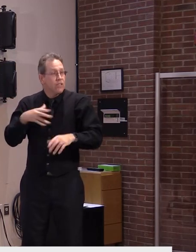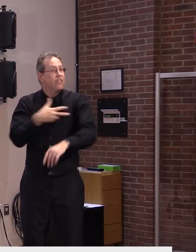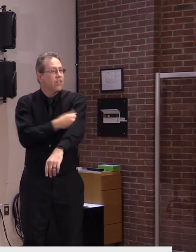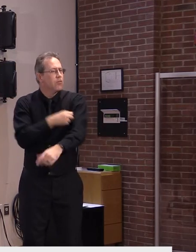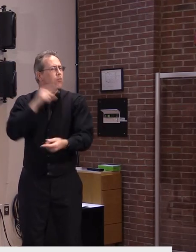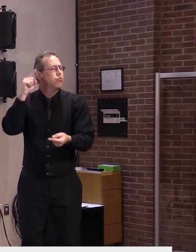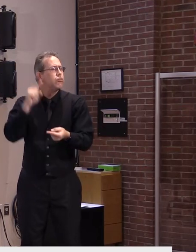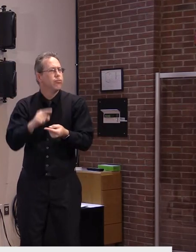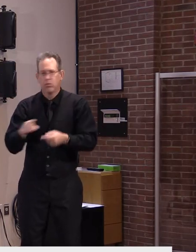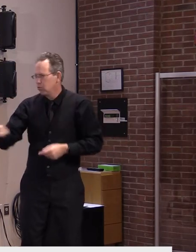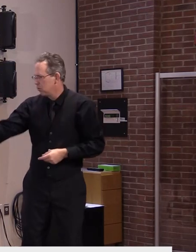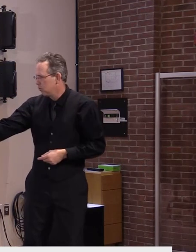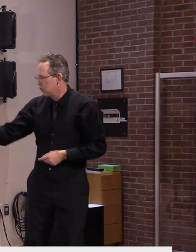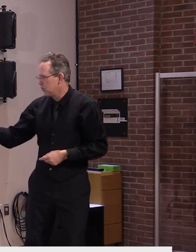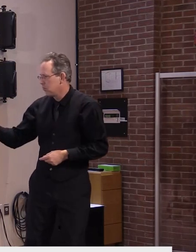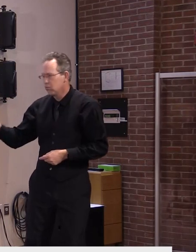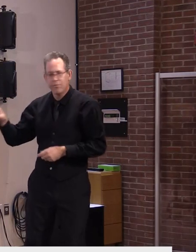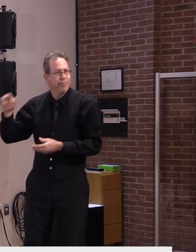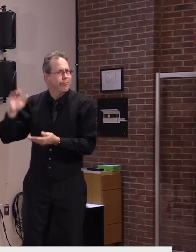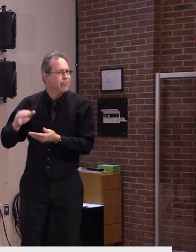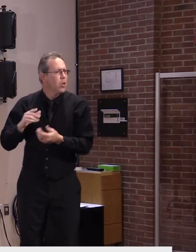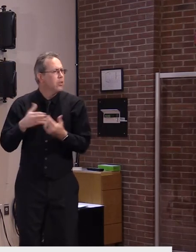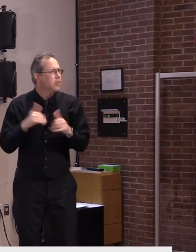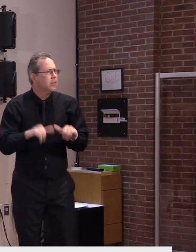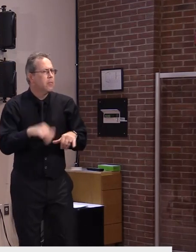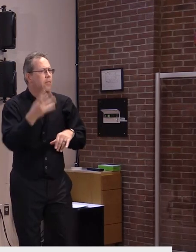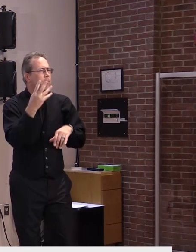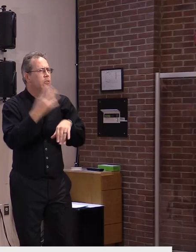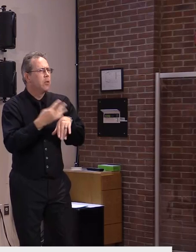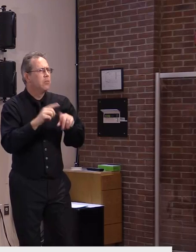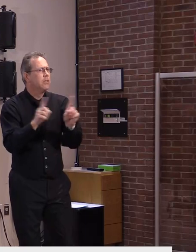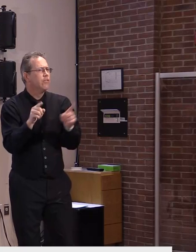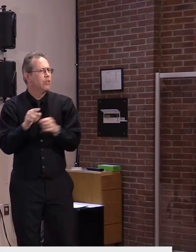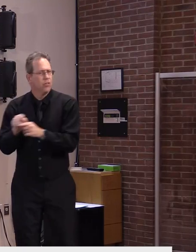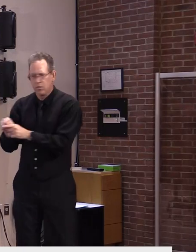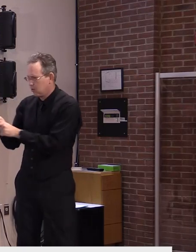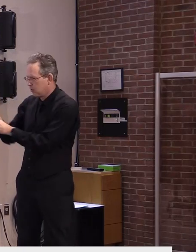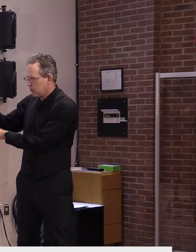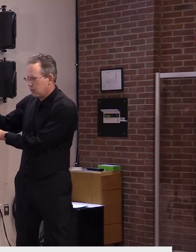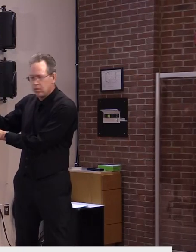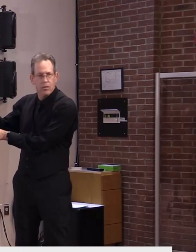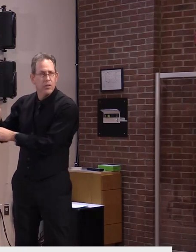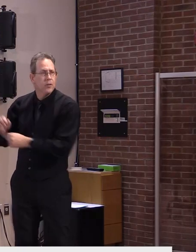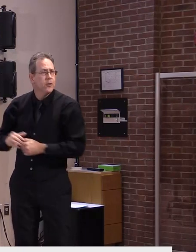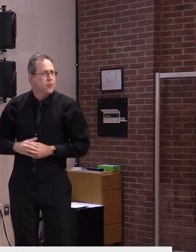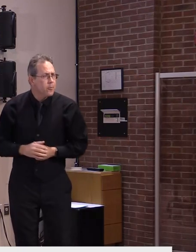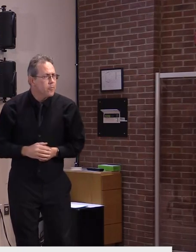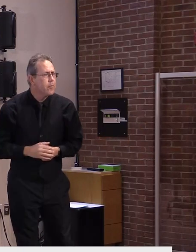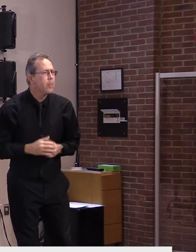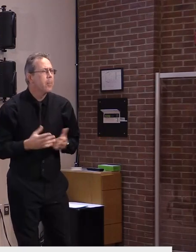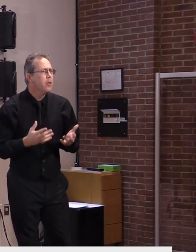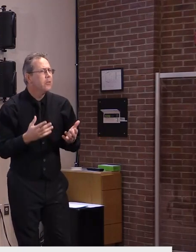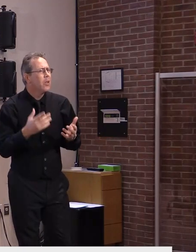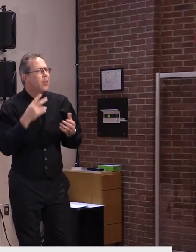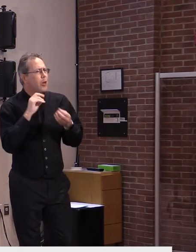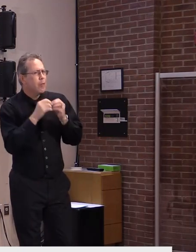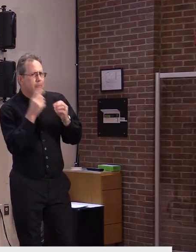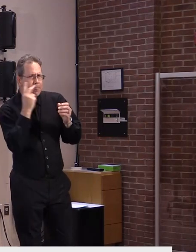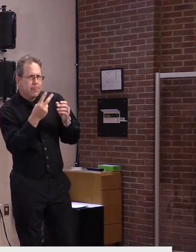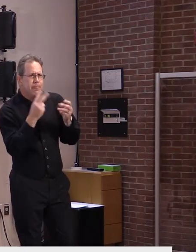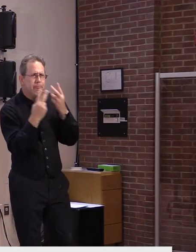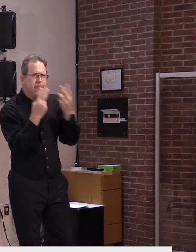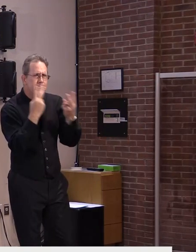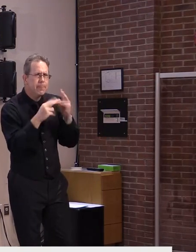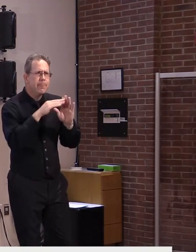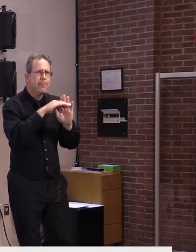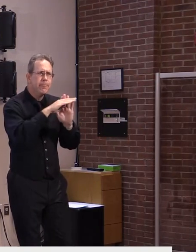that's down about 6% compared to those who are fully vaccinated, down 36% over the last 7 days. So we mentioned that